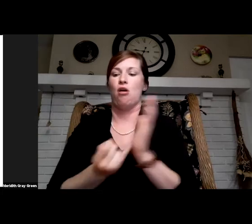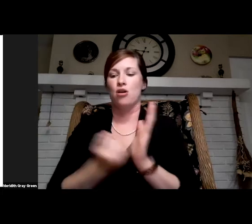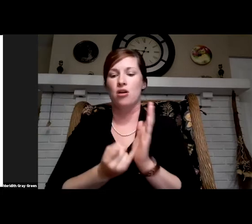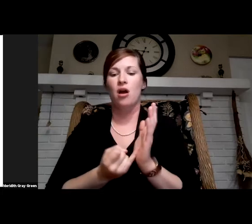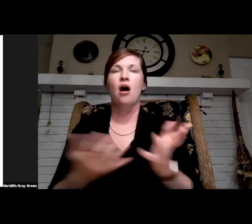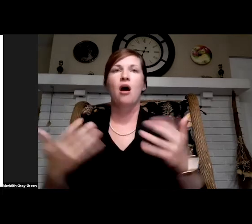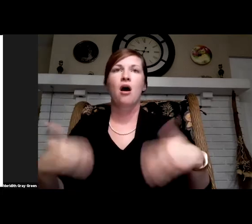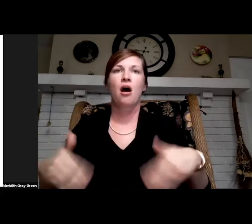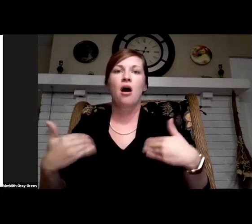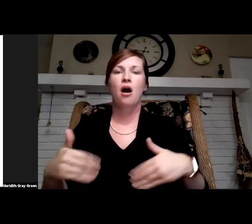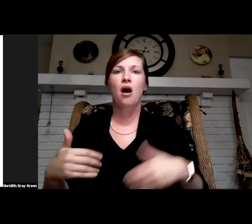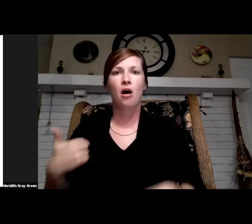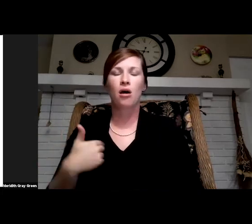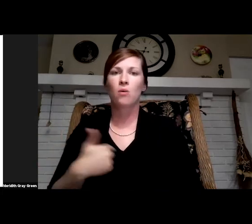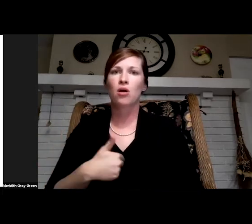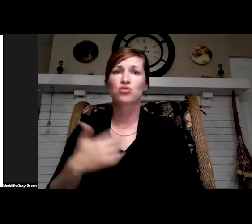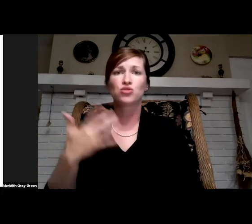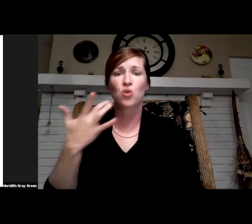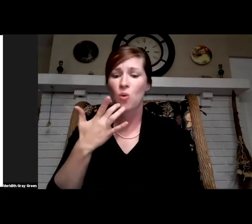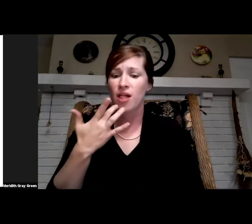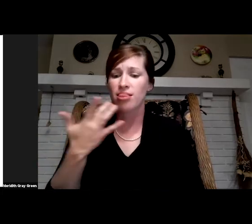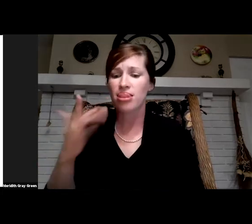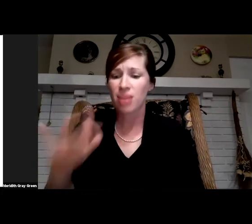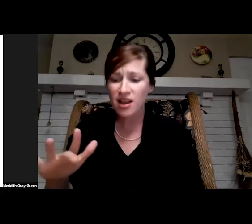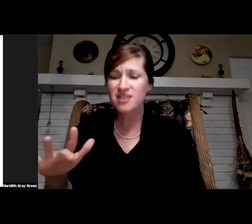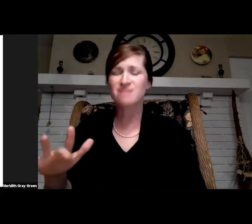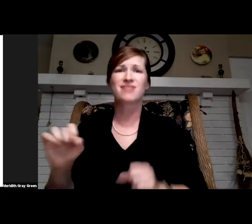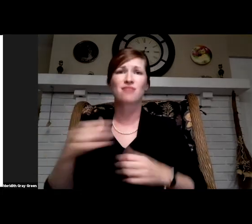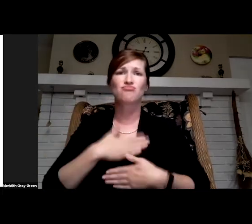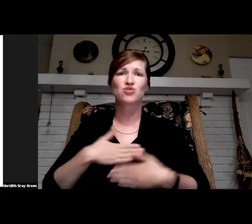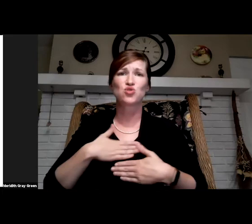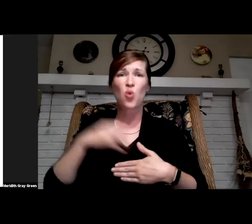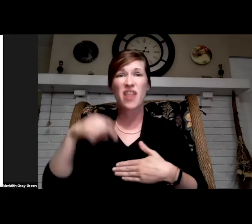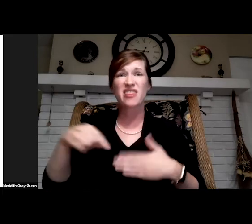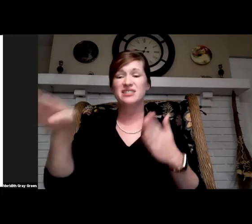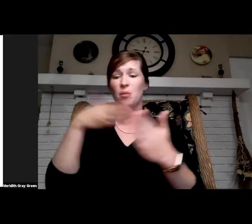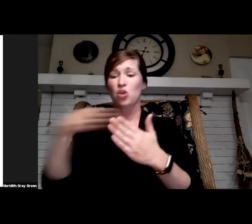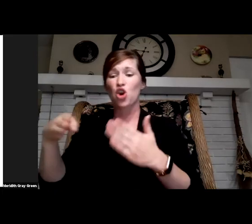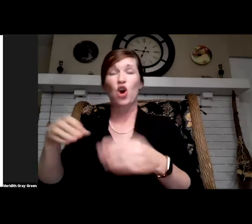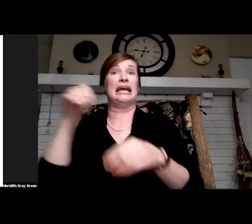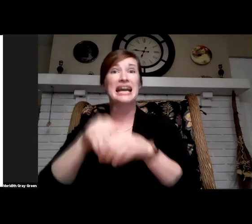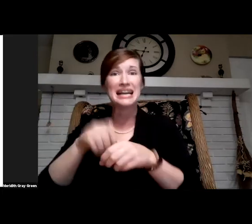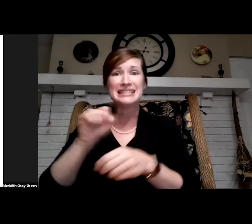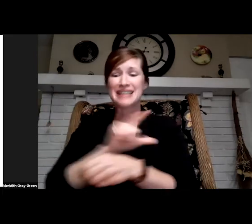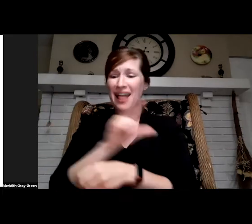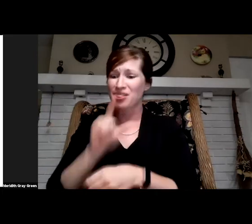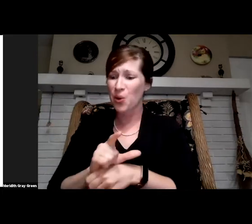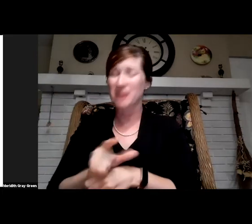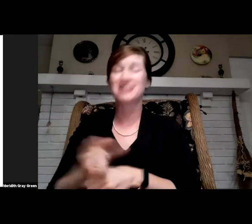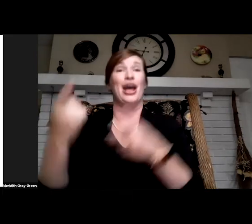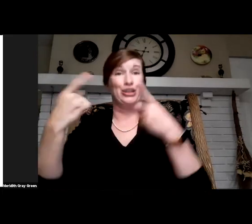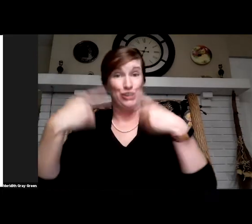Thank you for looking at this amazing work of art. We are so fortunate to be able